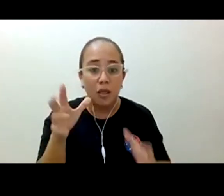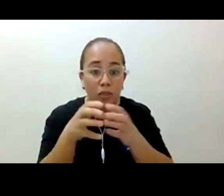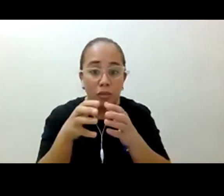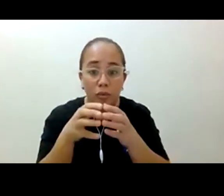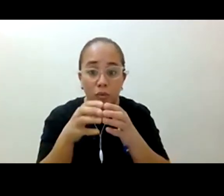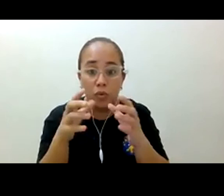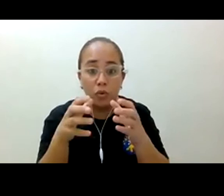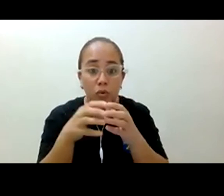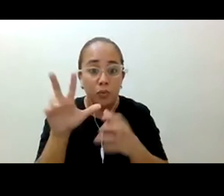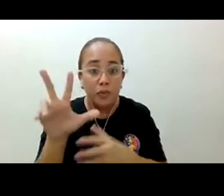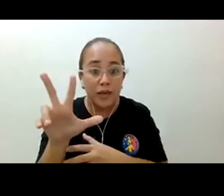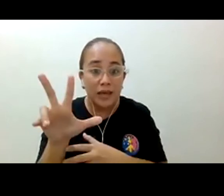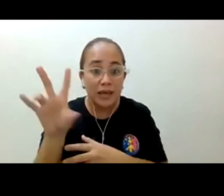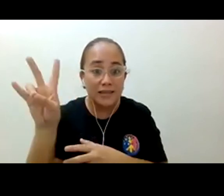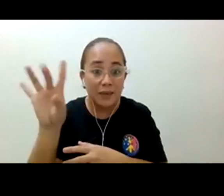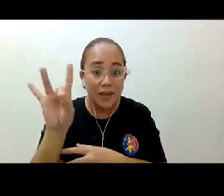Lesson 7 and 8.